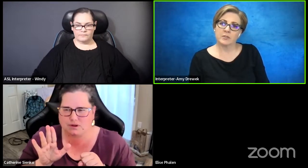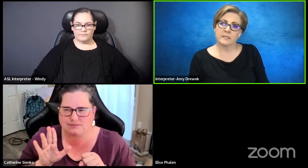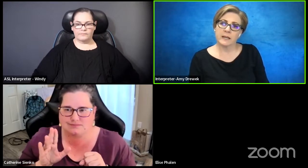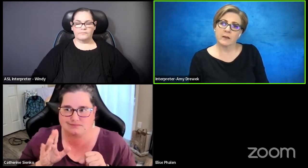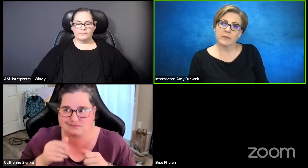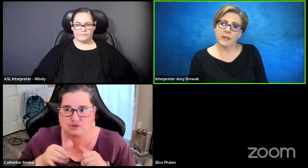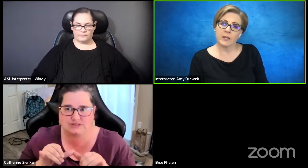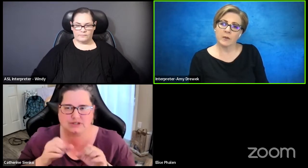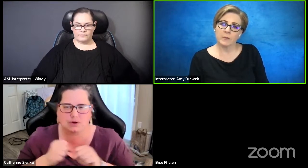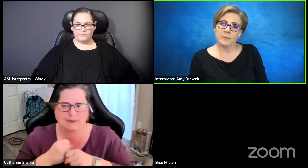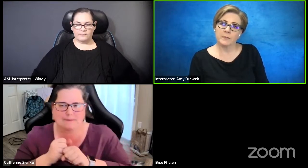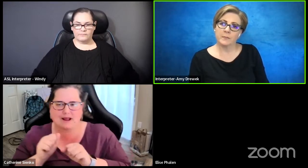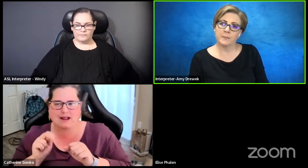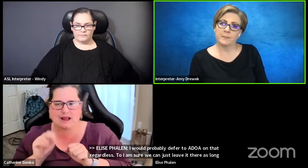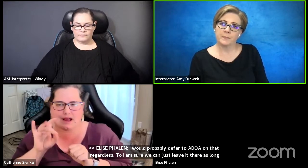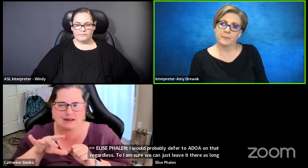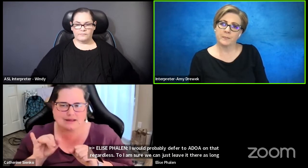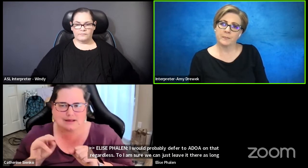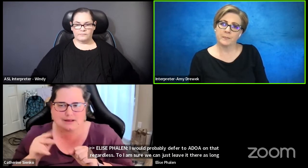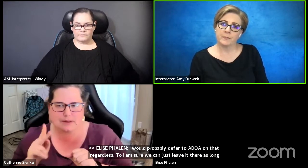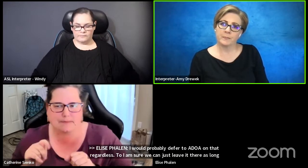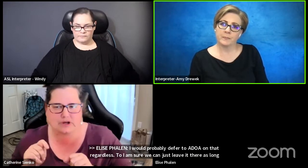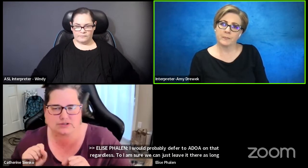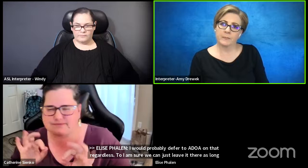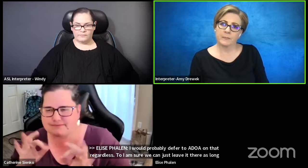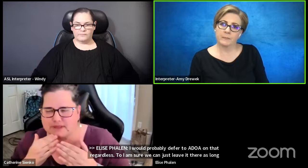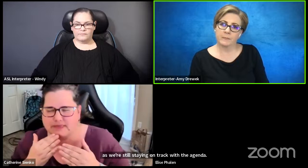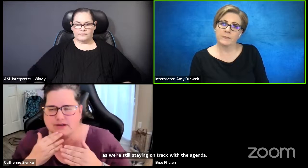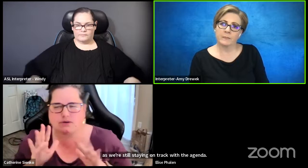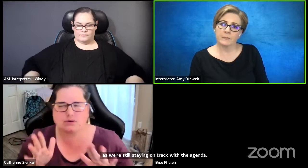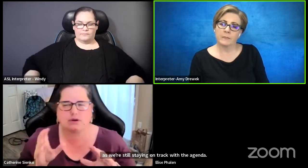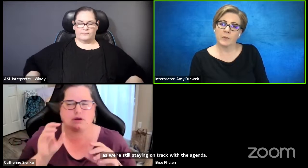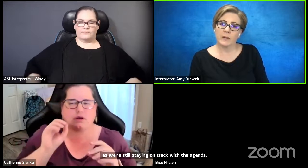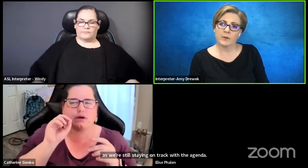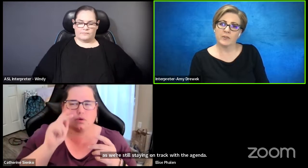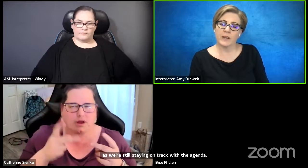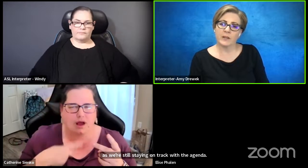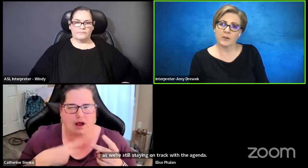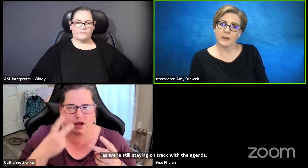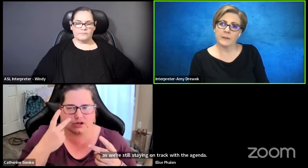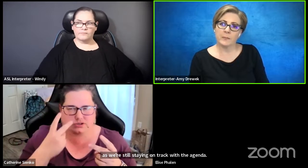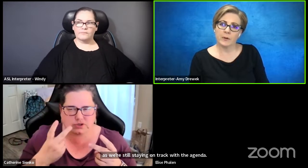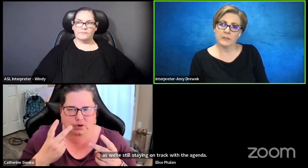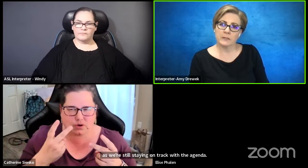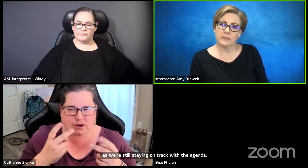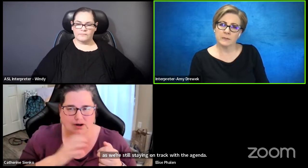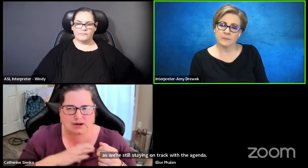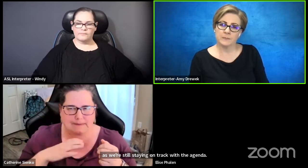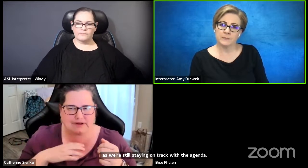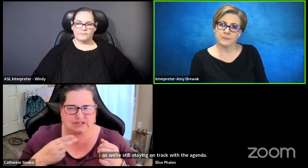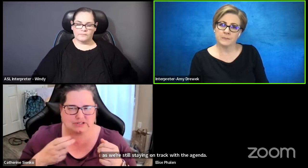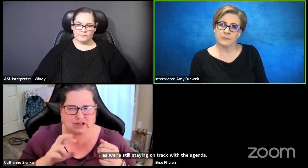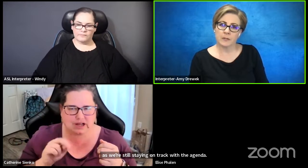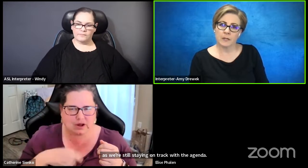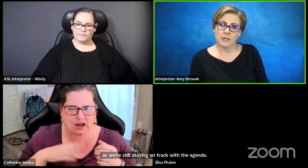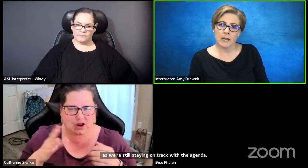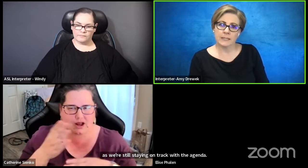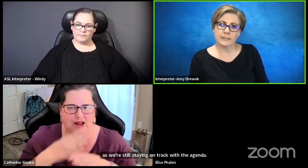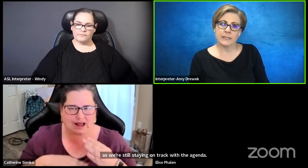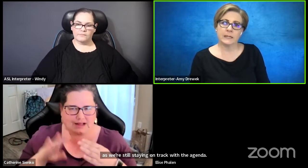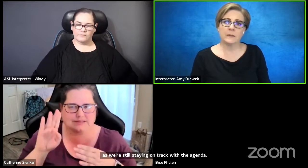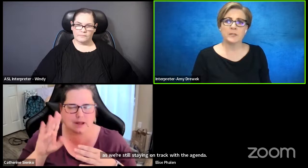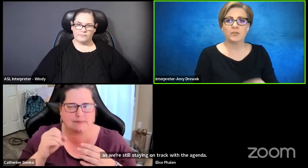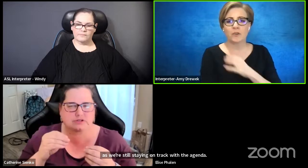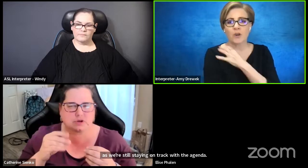Great. This is Commissioner Sanko. Thank you. Do you want me to say it's 9 o'clock in? We appreciate your input.